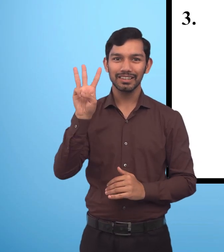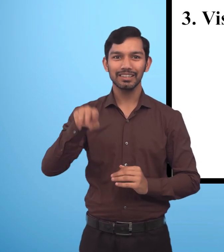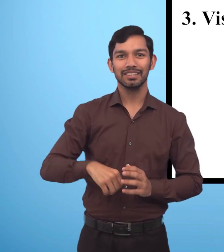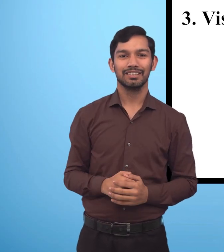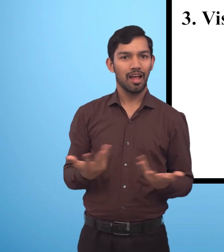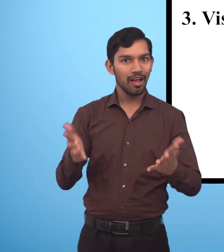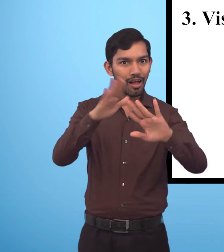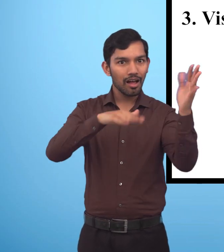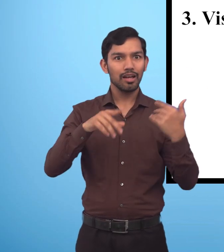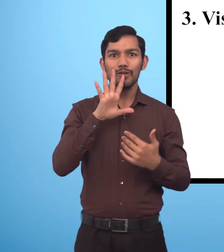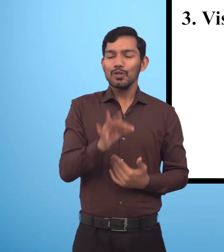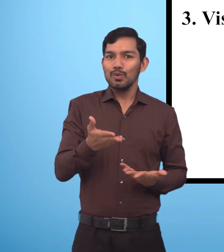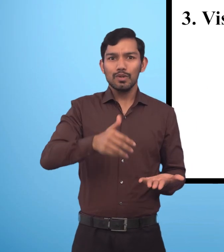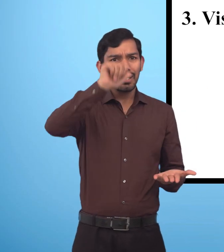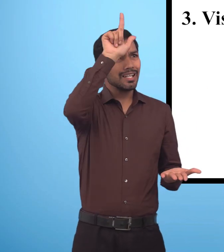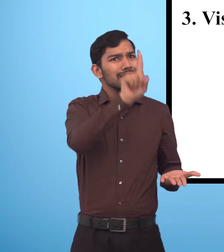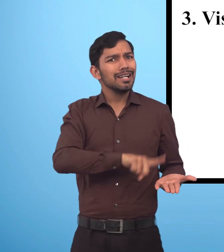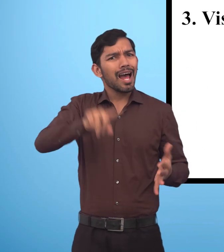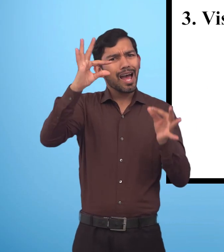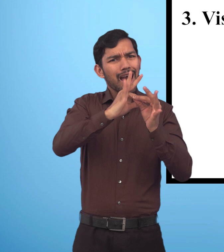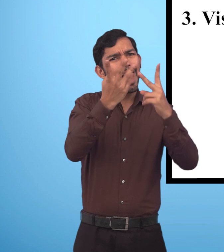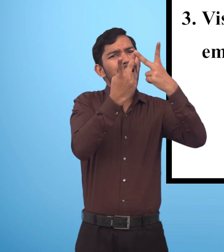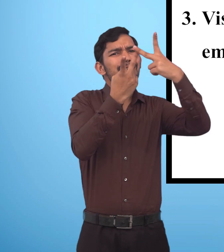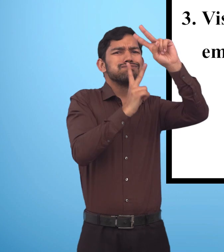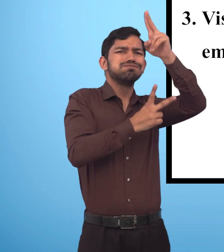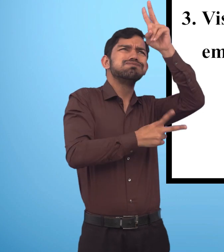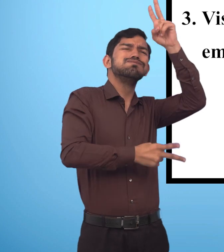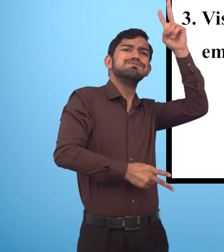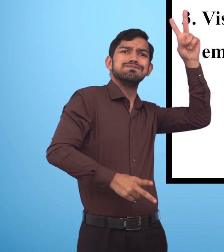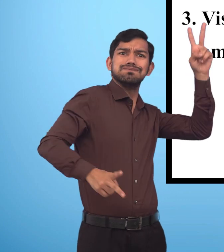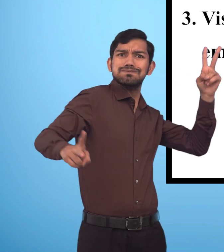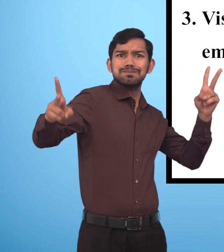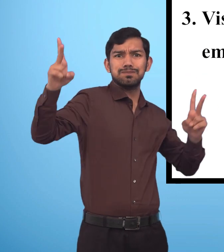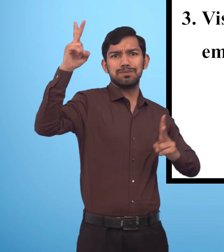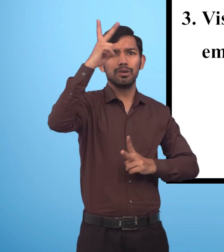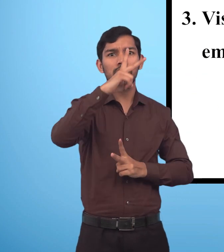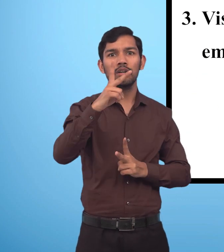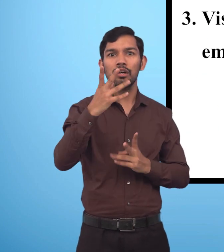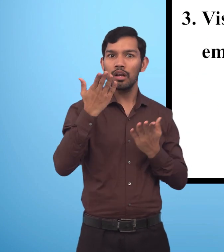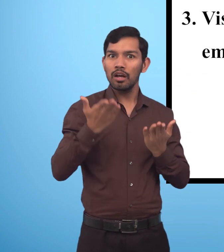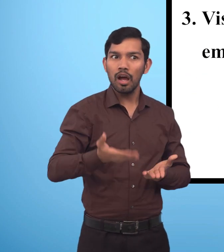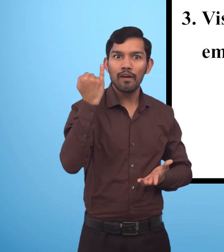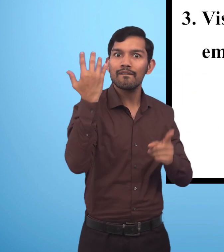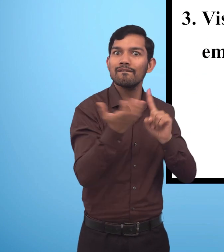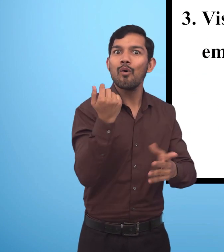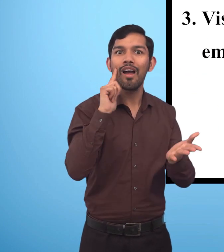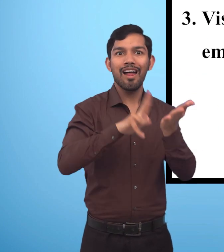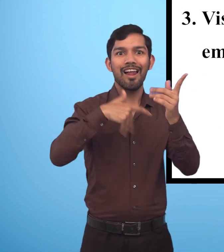3. Visit the given link to find out about embroidery types from different parts of India.